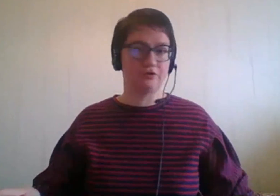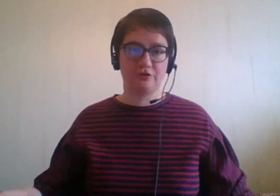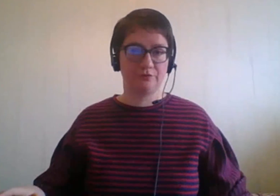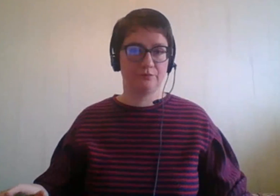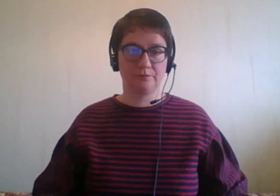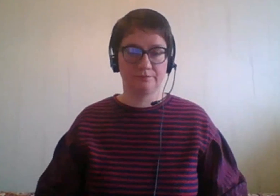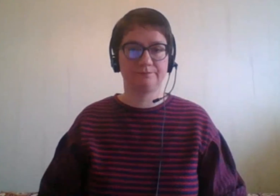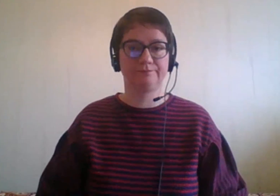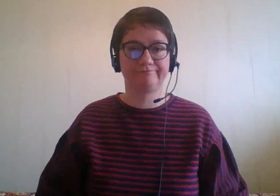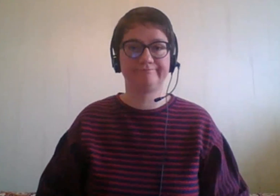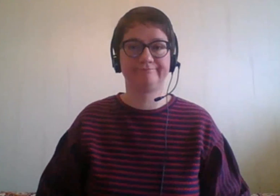Don't.